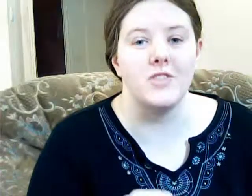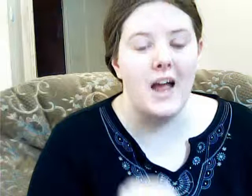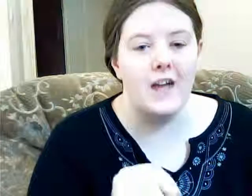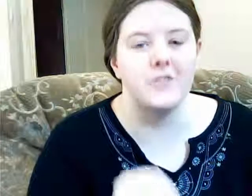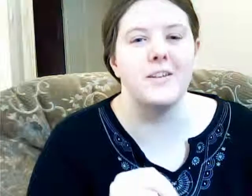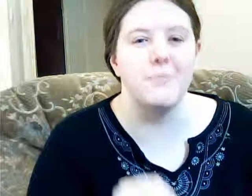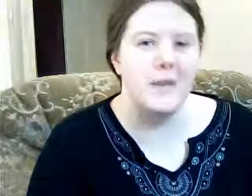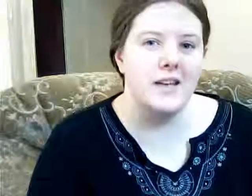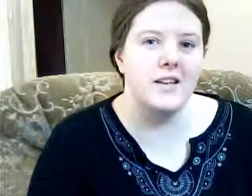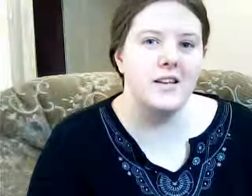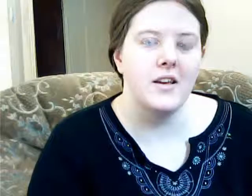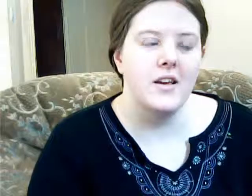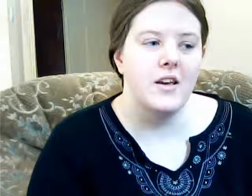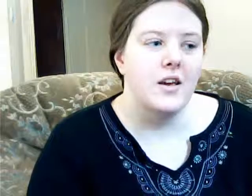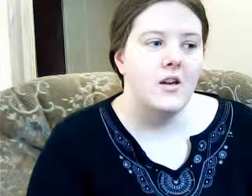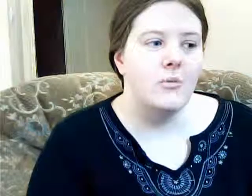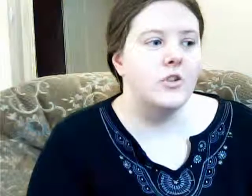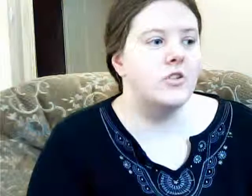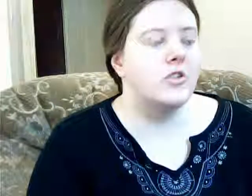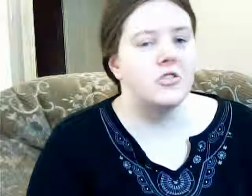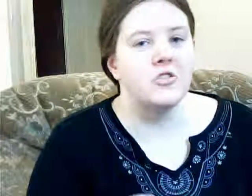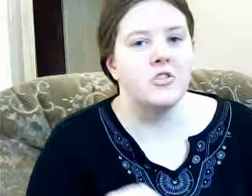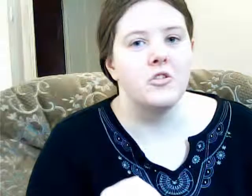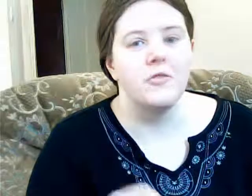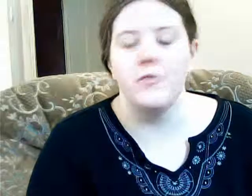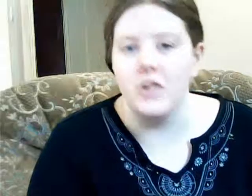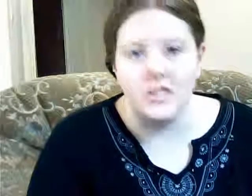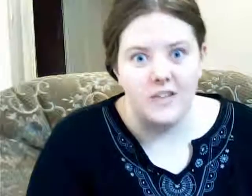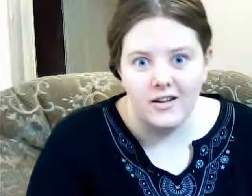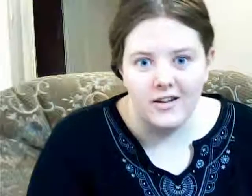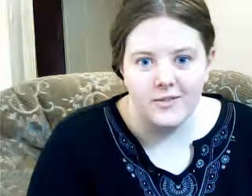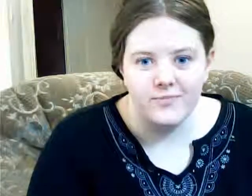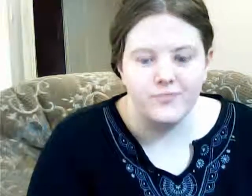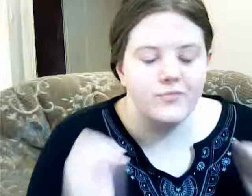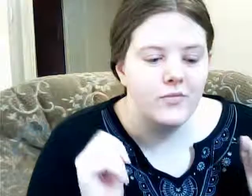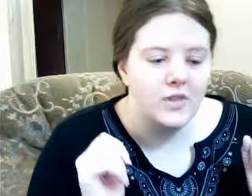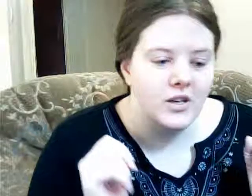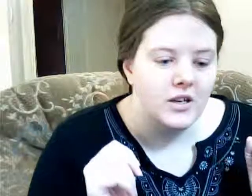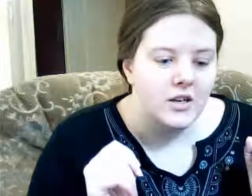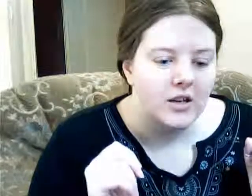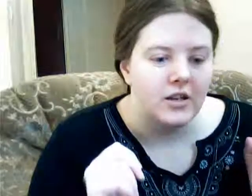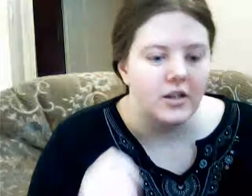actually made which does fully suck now